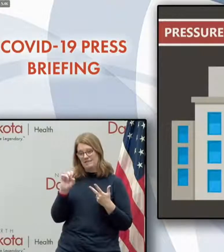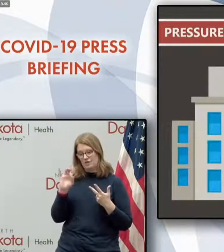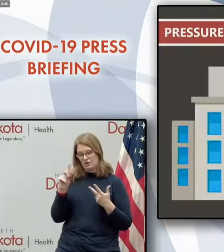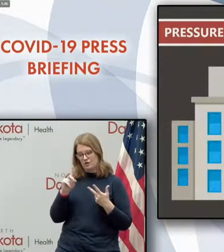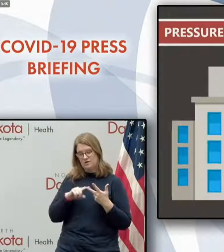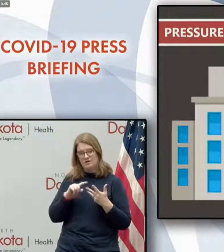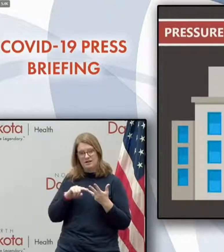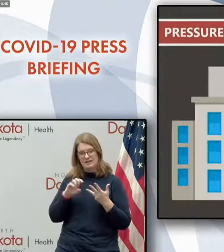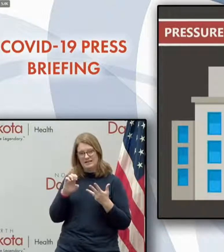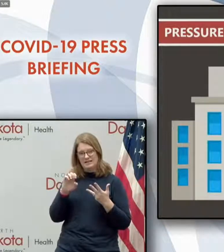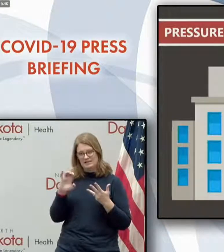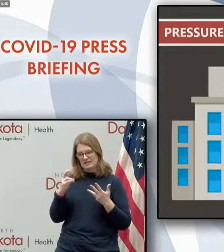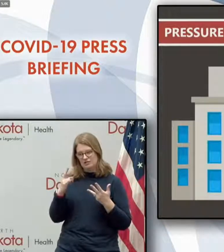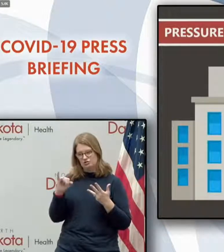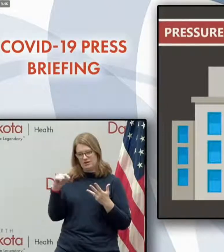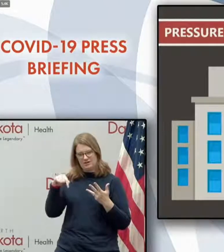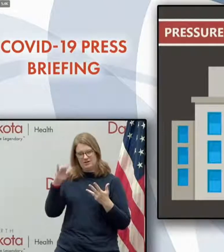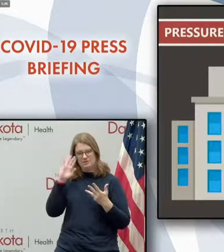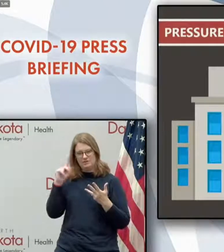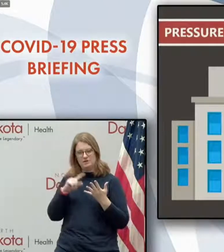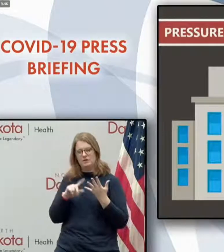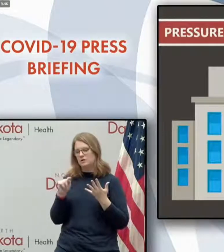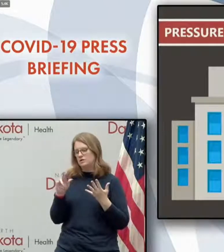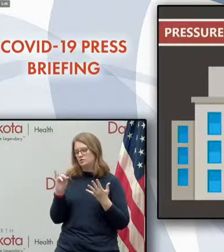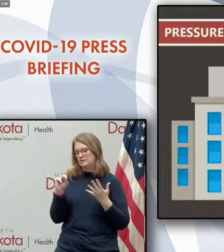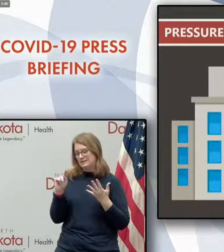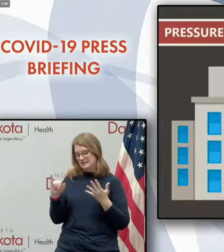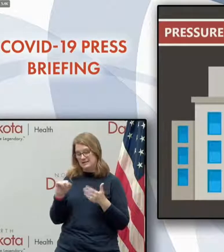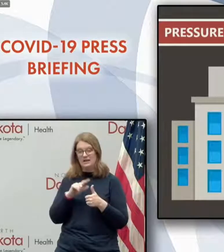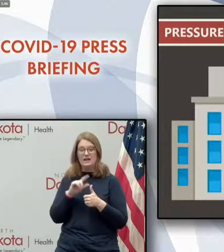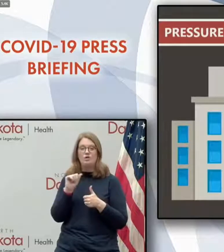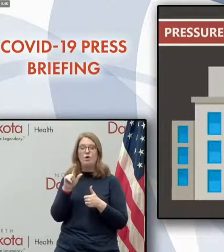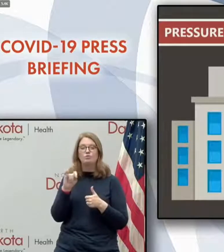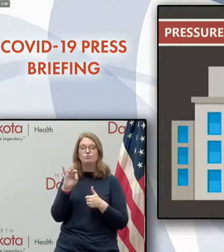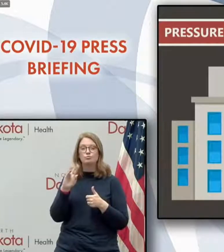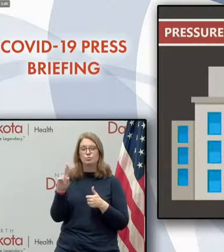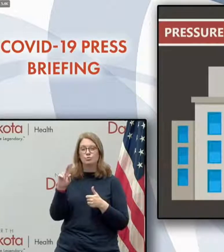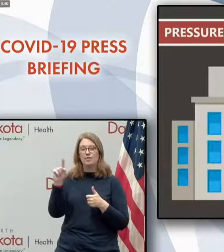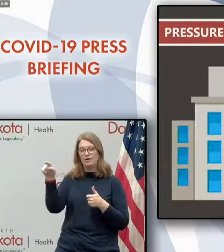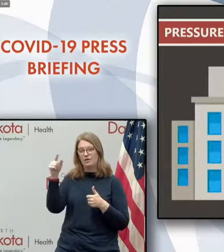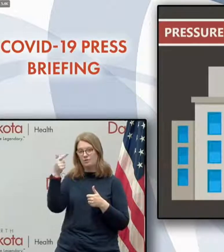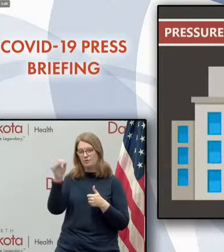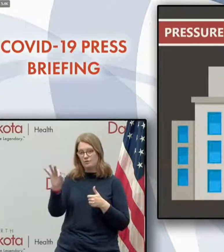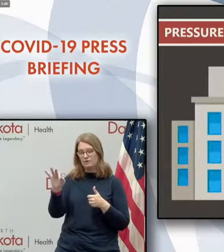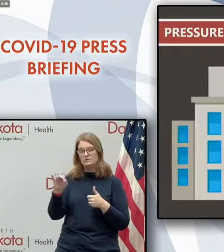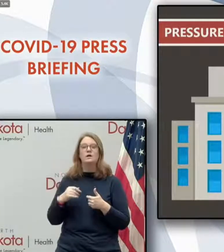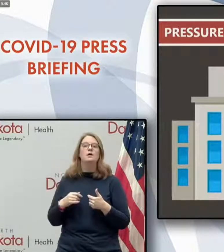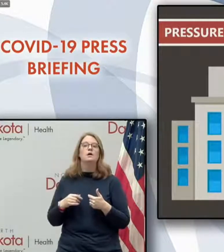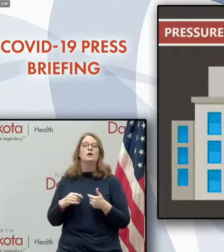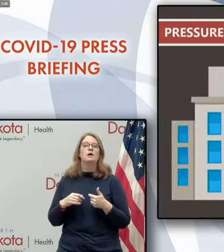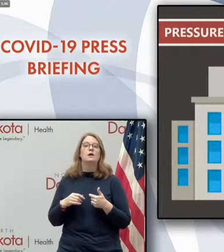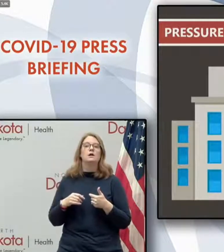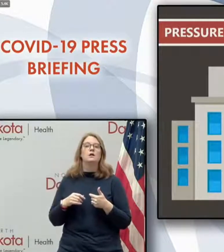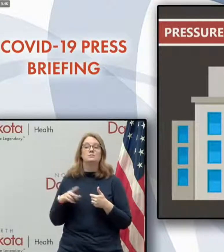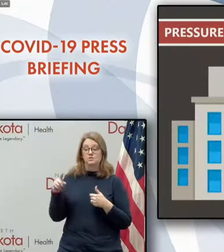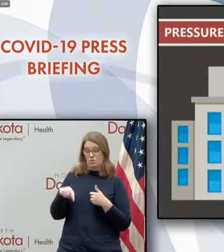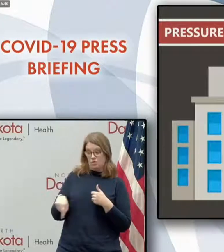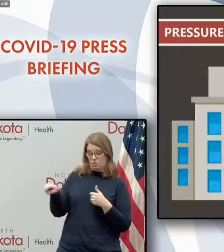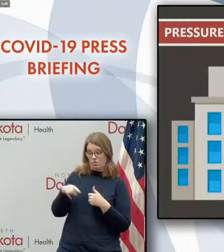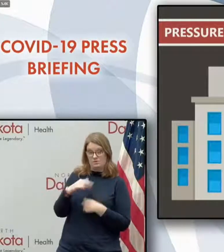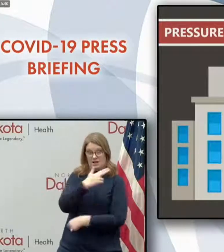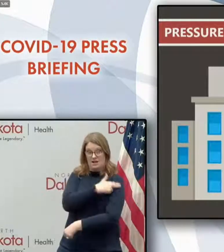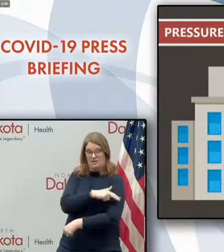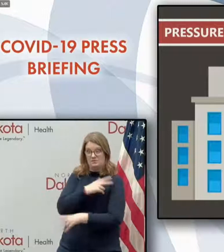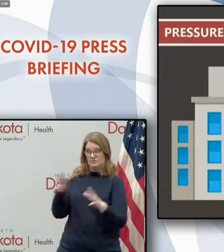Alexis Health in Bismarck, Trinity Health in Minot, and Alltrue in Grand Forks. Participating from those